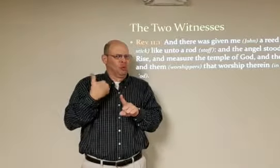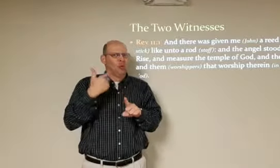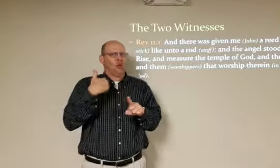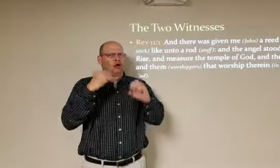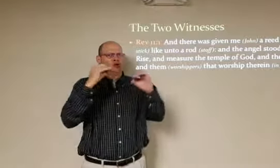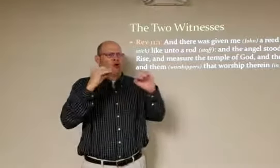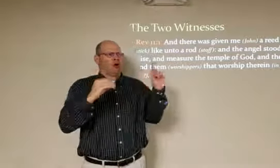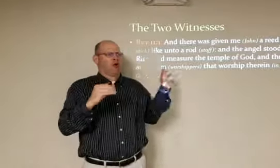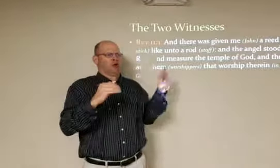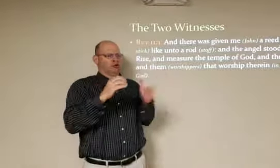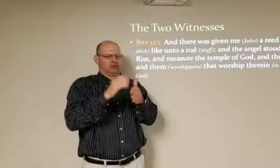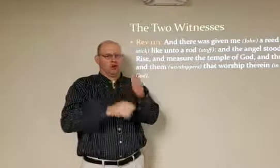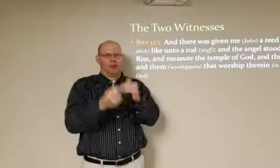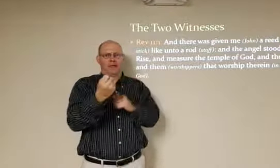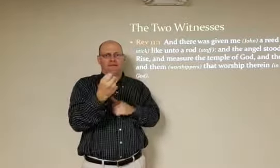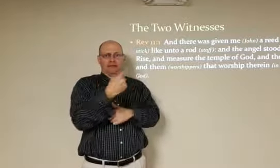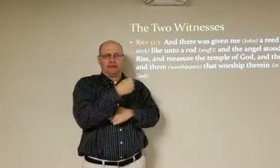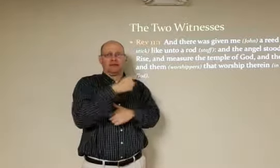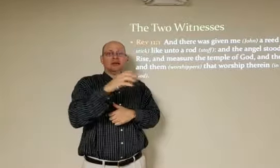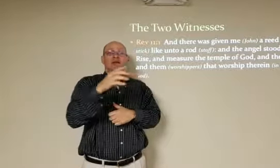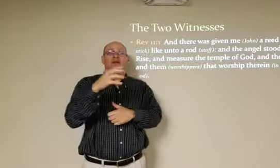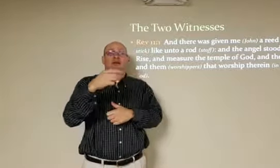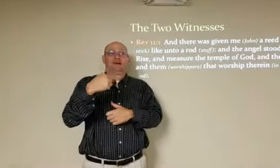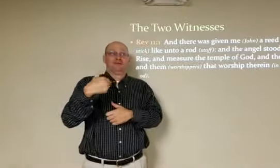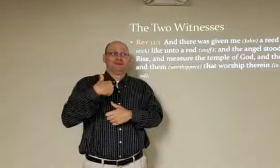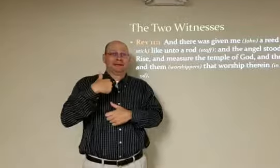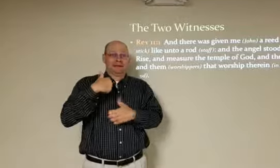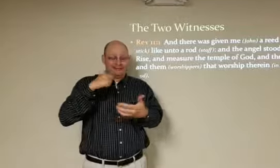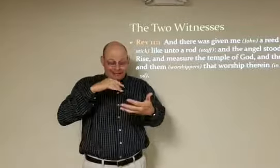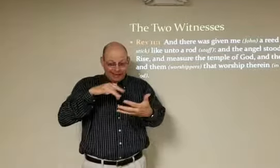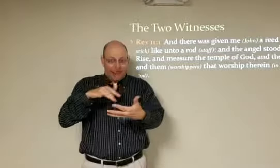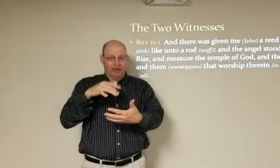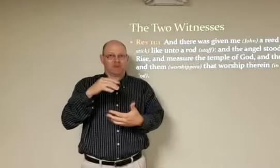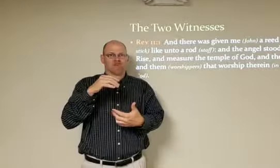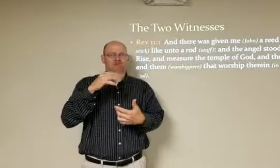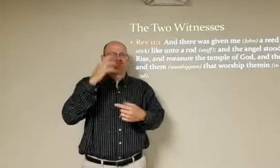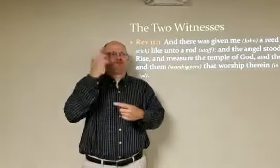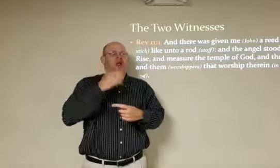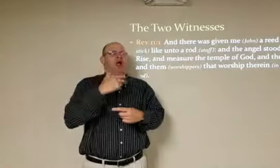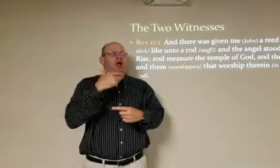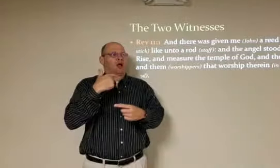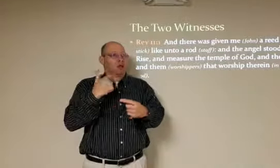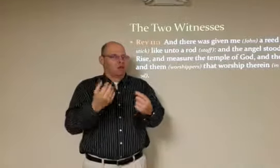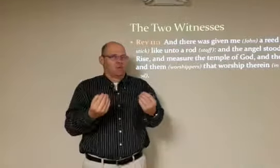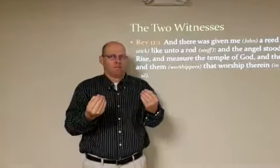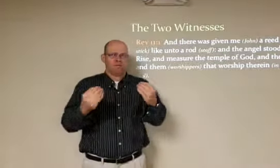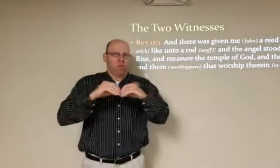I think I taught this 2-3 months ago, chapter 11. As I recently